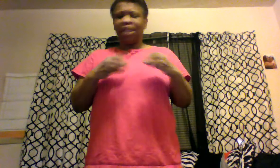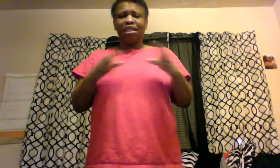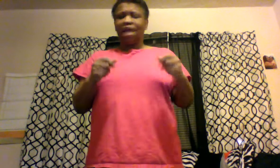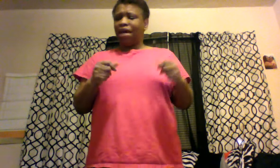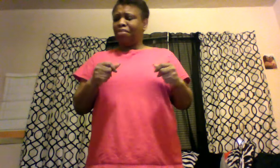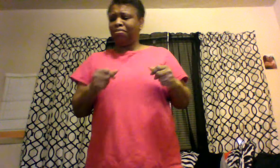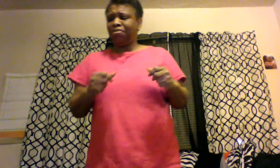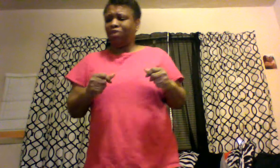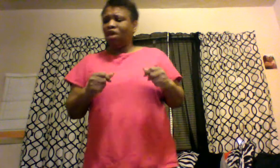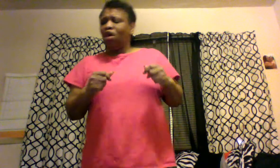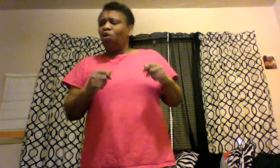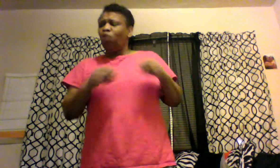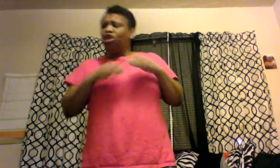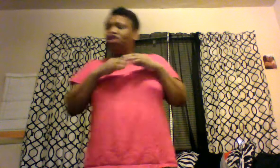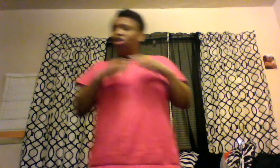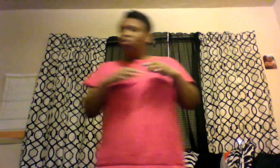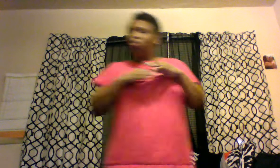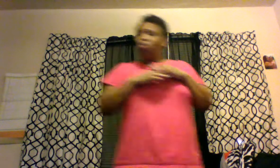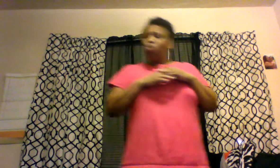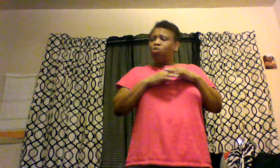time. When